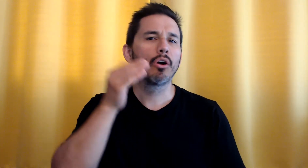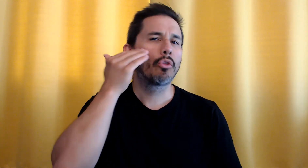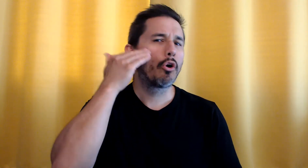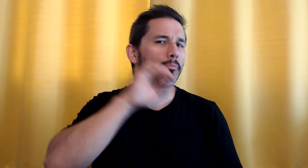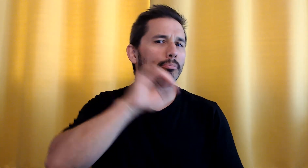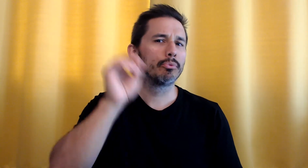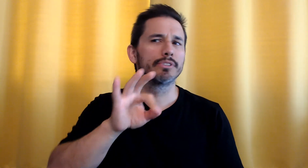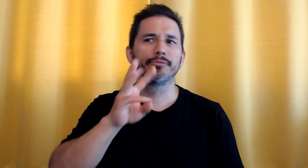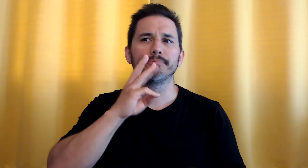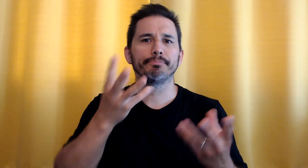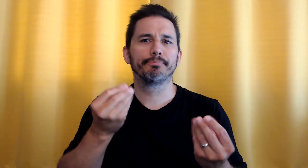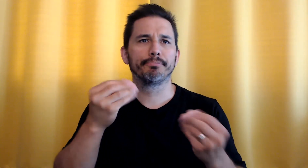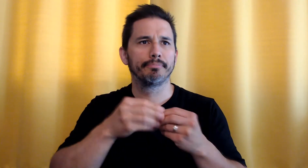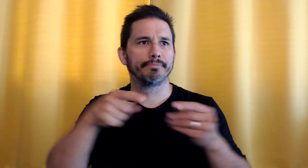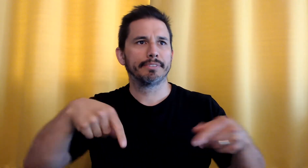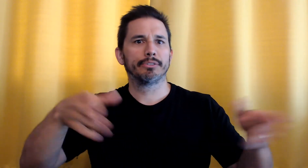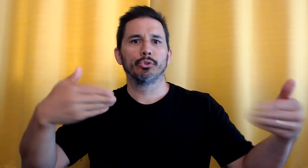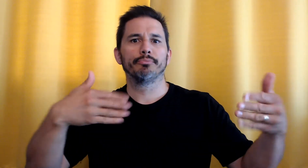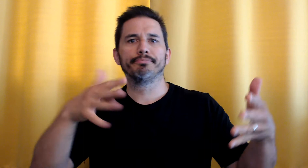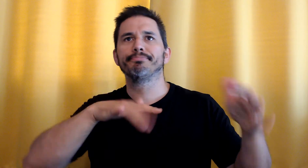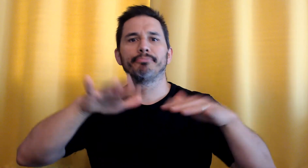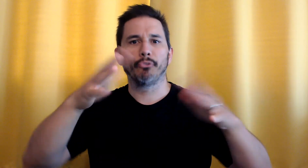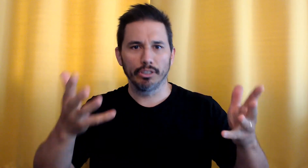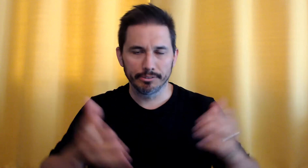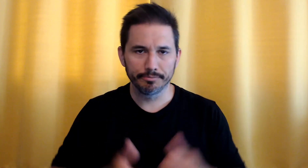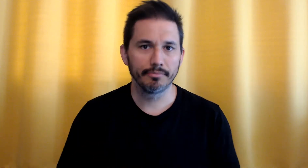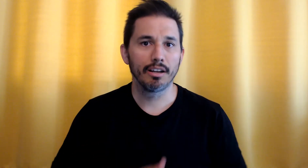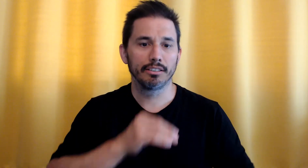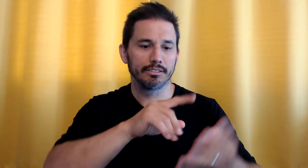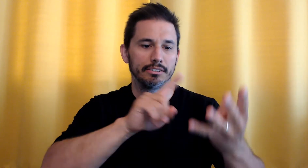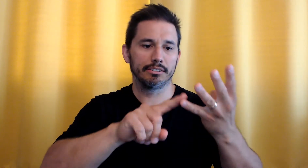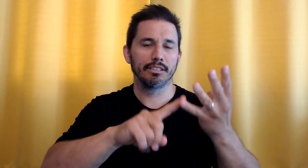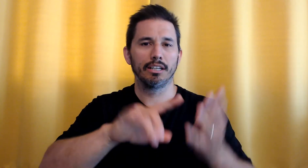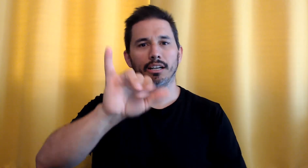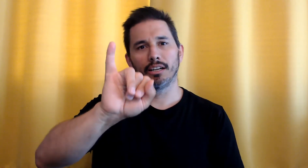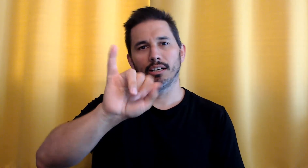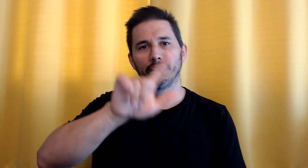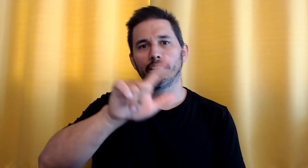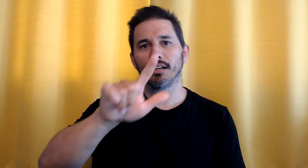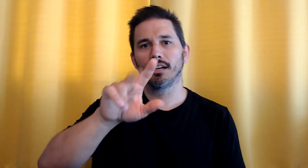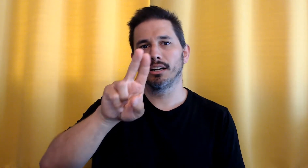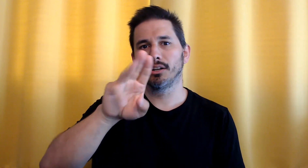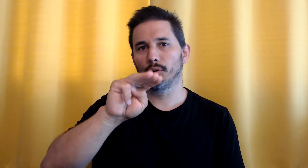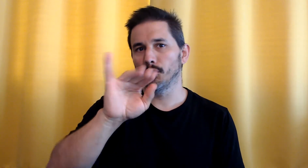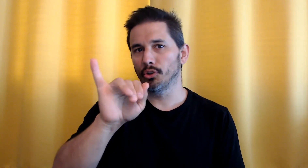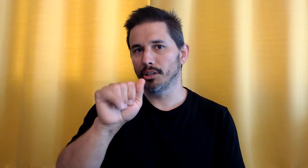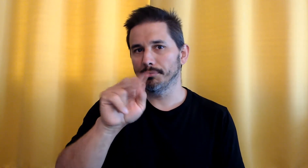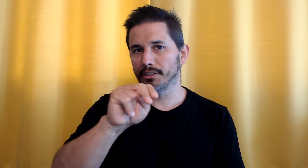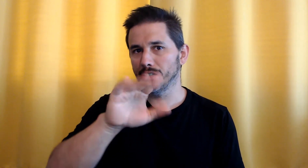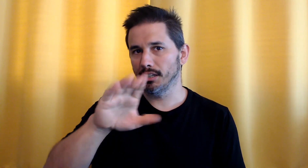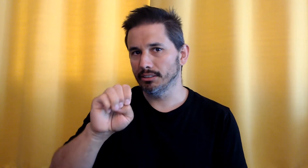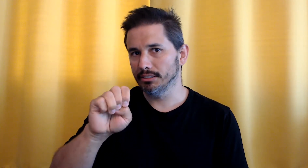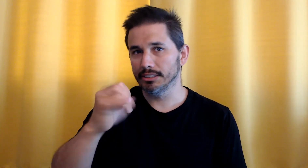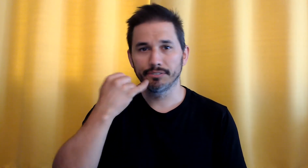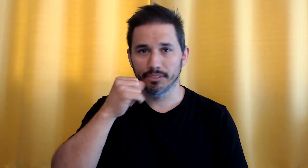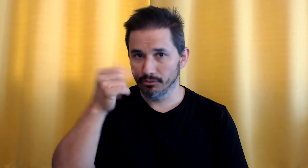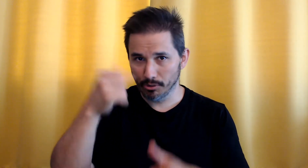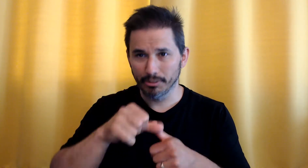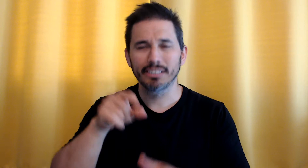the percentage of moisture in whatever room that this is set up in. Lastly, this includes an illuminance sensor, and if you can't